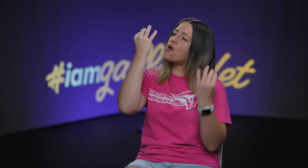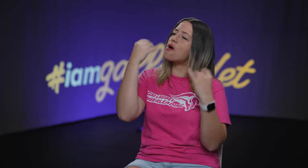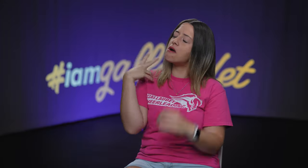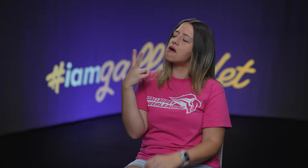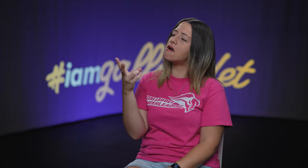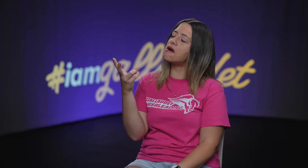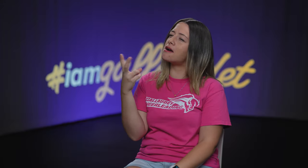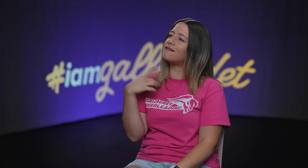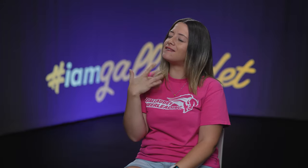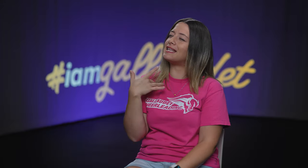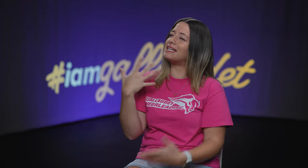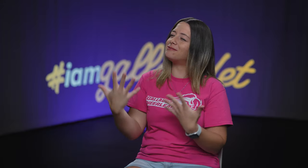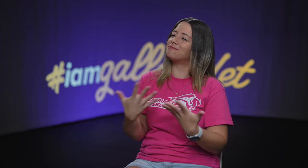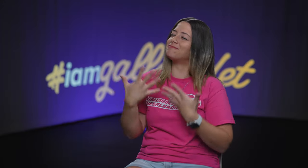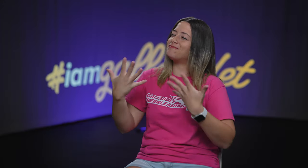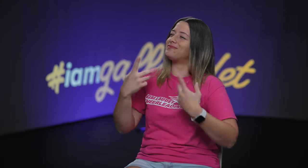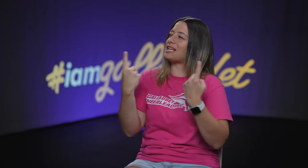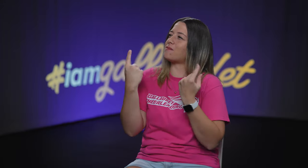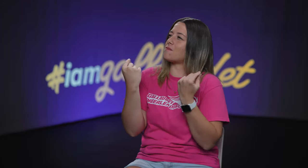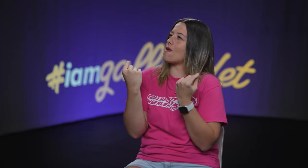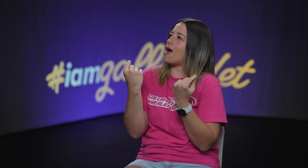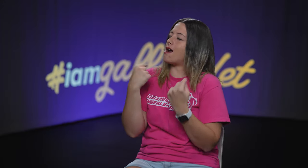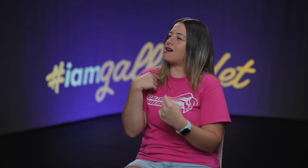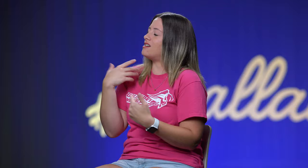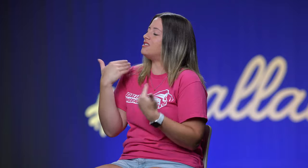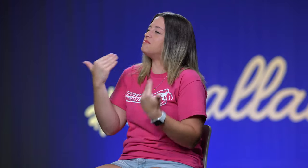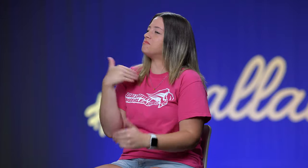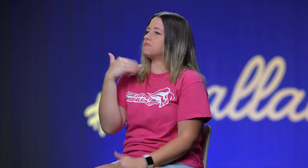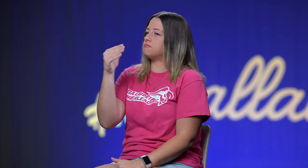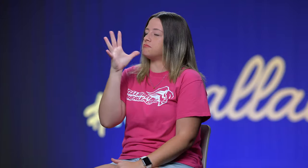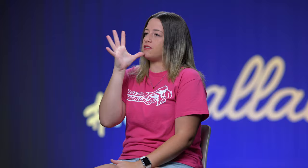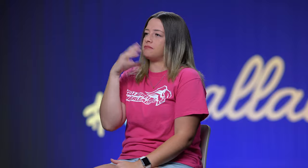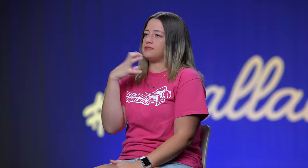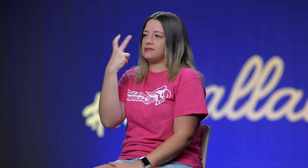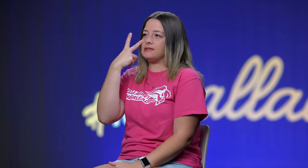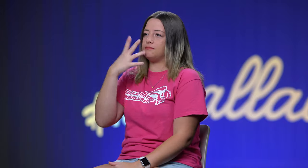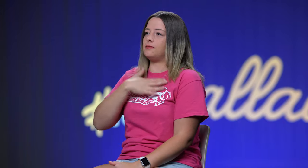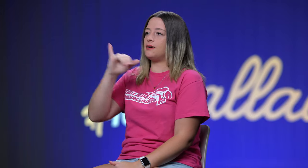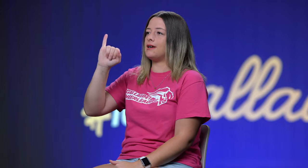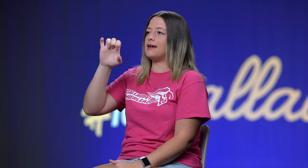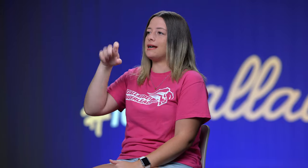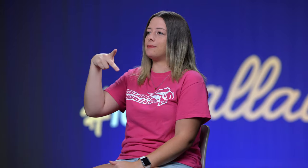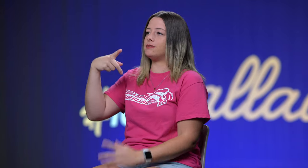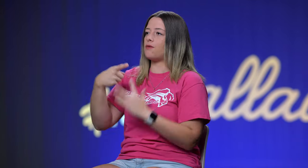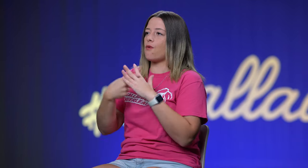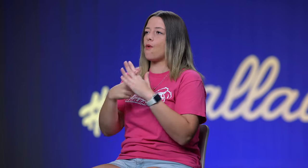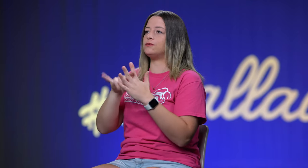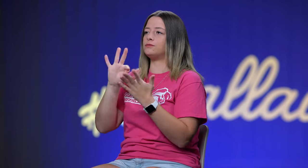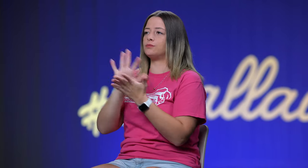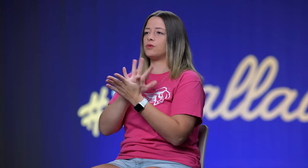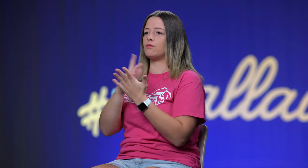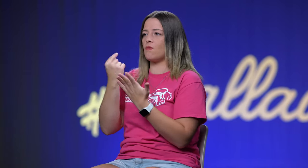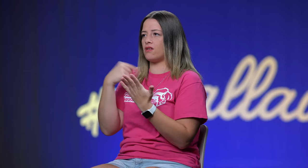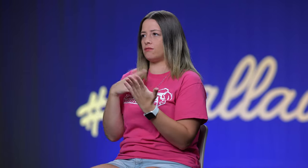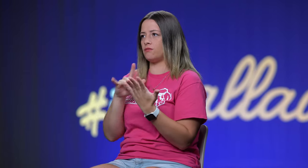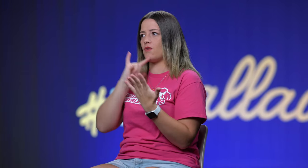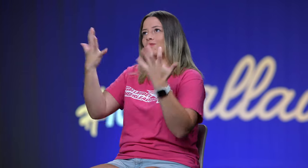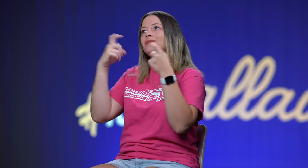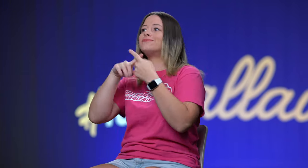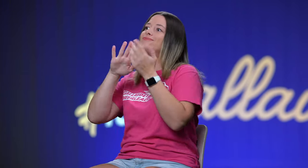teacher. I thought about it, but felt there was something more. I talked to my mom and wanted to see my original IEP, what I wanted